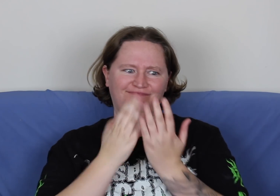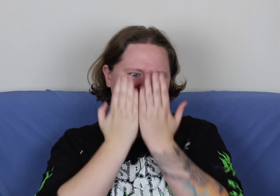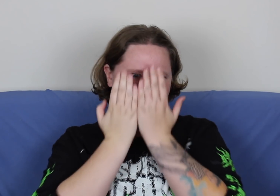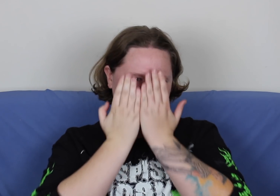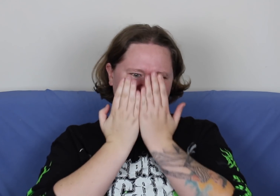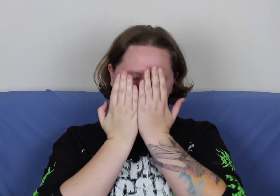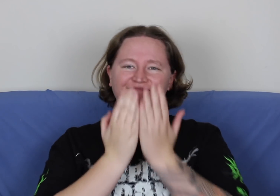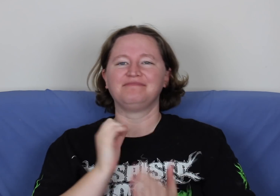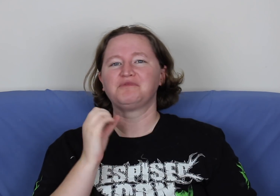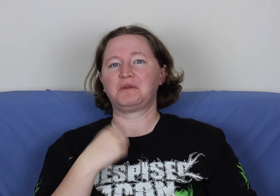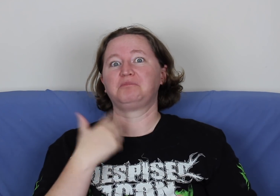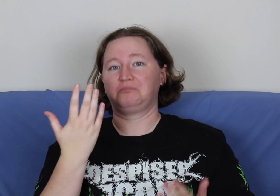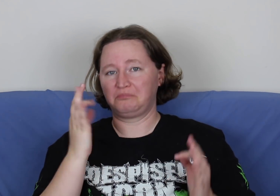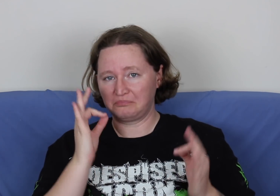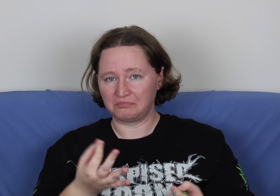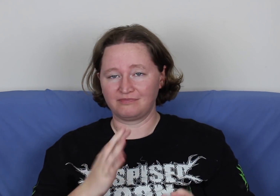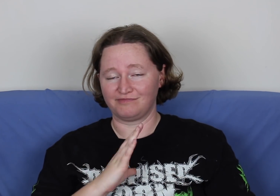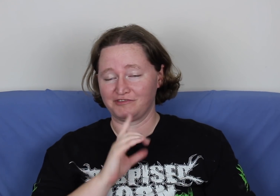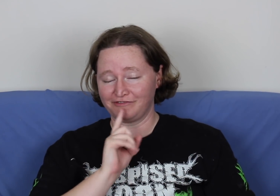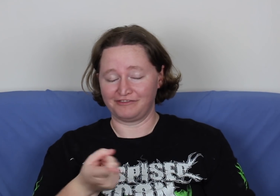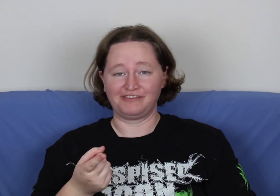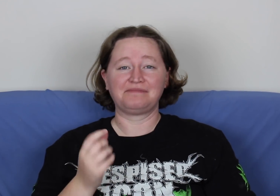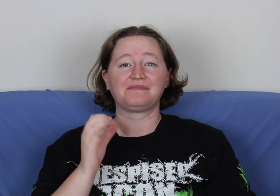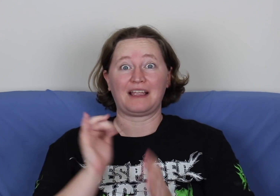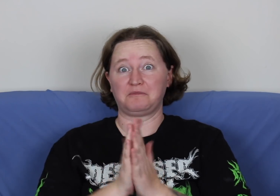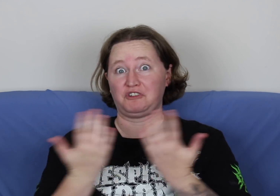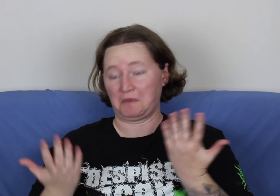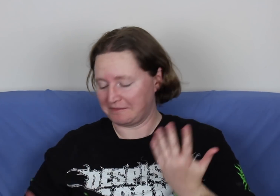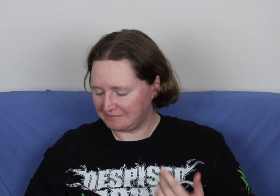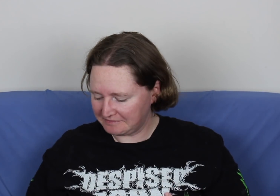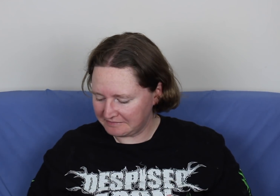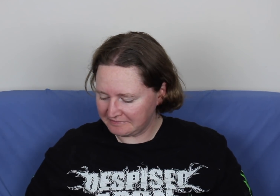but I am definitely a bookworm. So, the book is